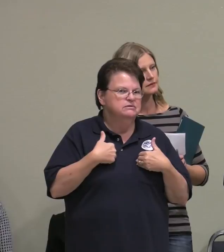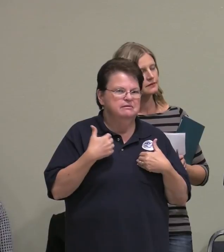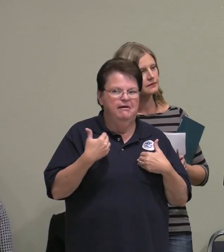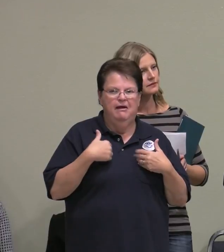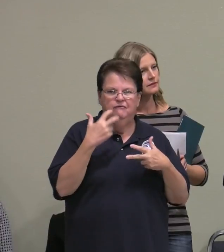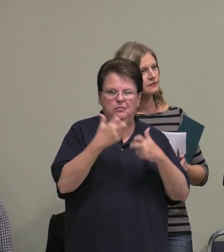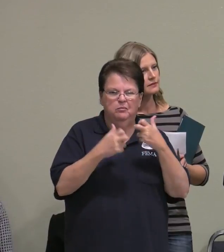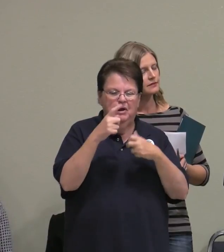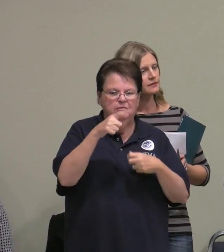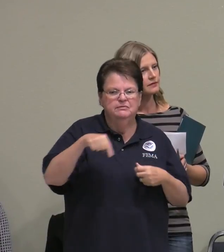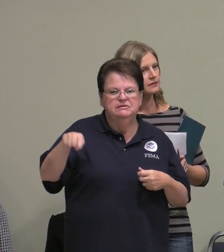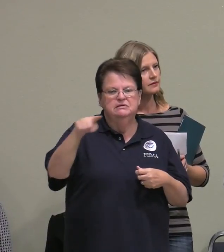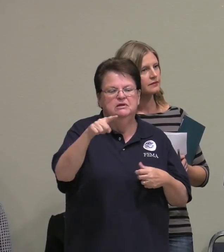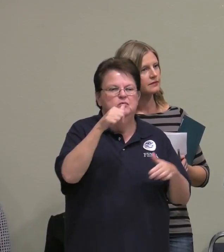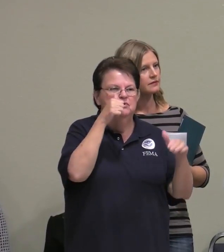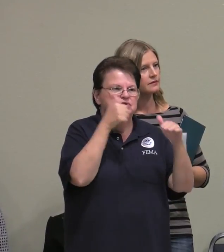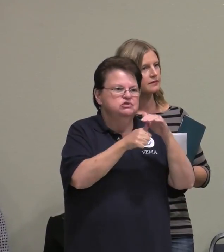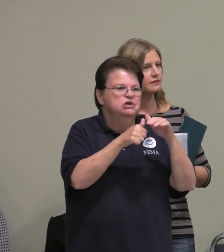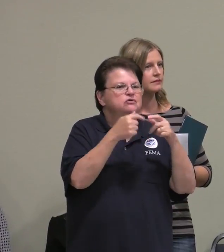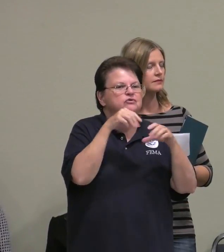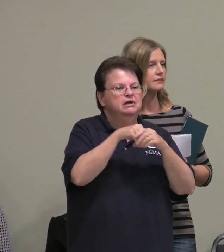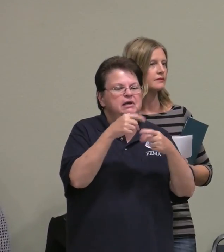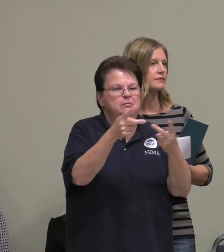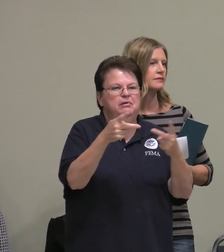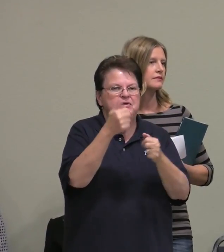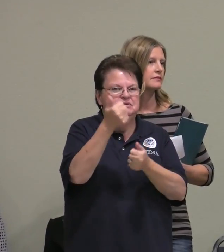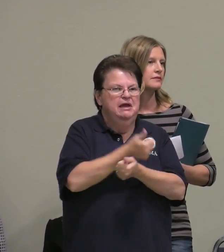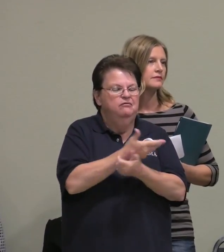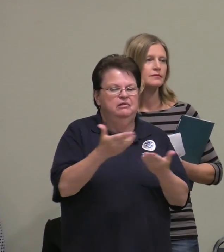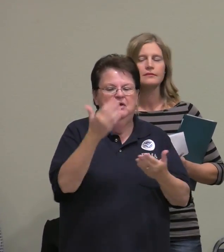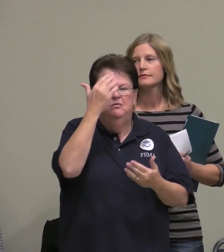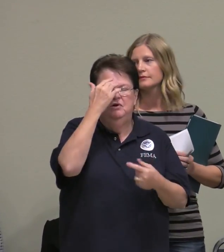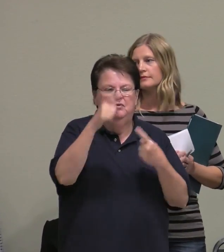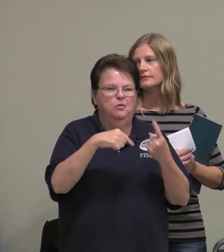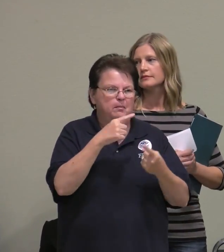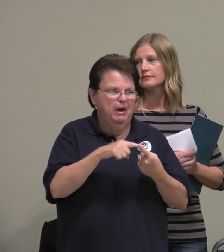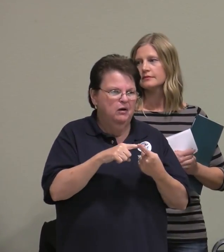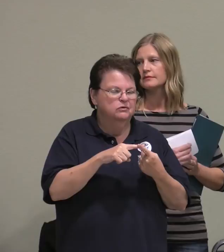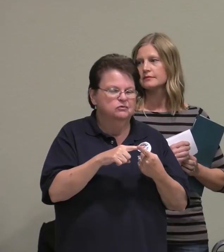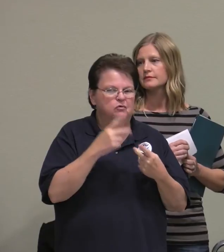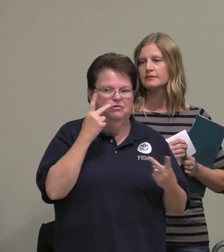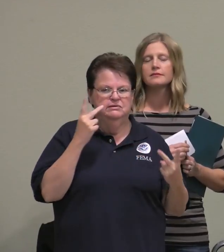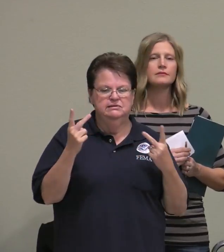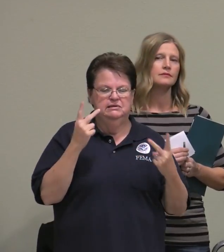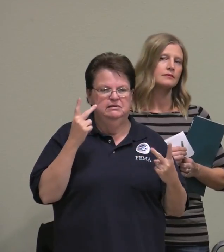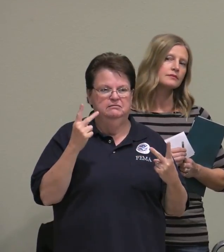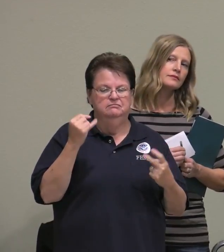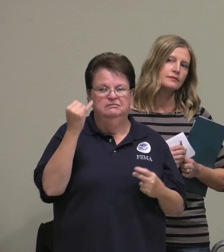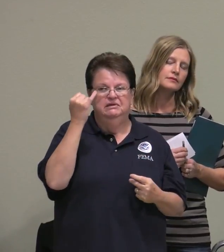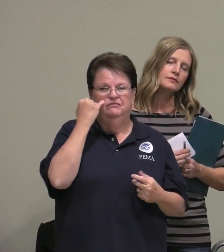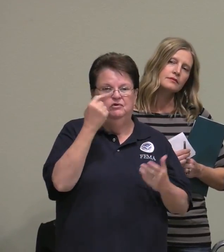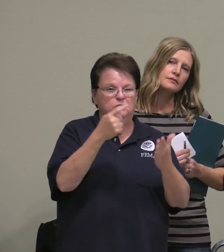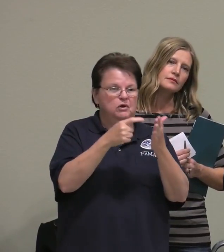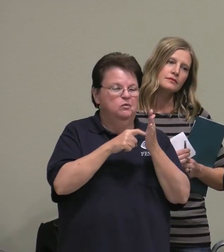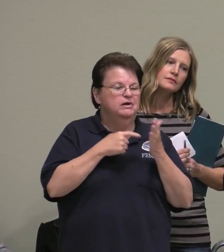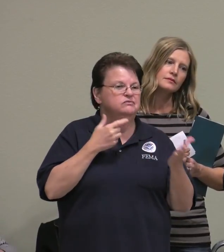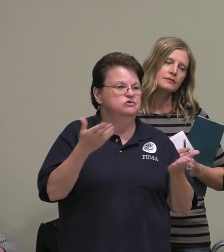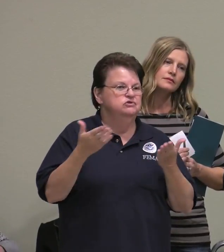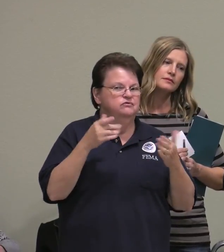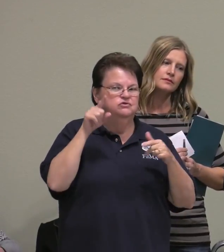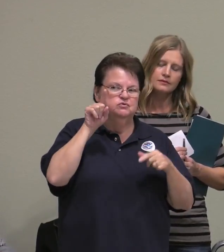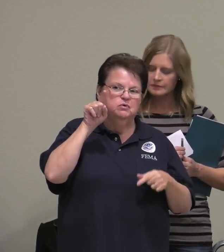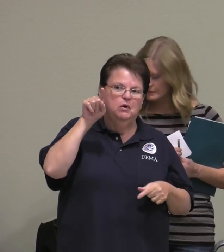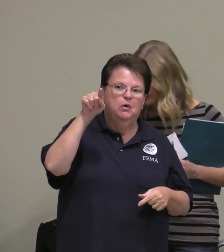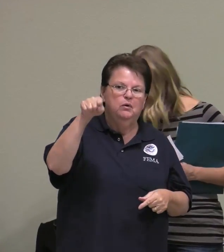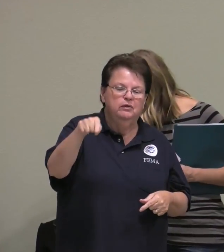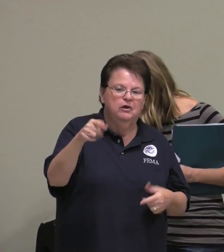problems up there. We're sheltering in place every single animal that we know about or that we see. So if you request for service for us to